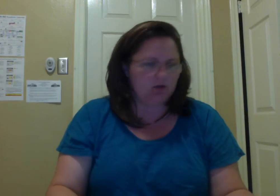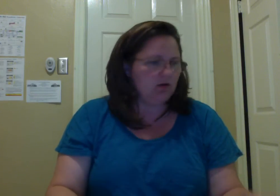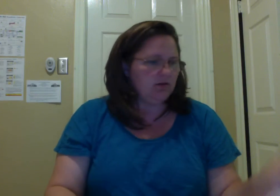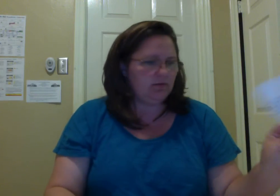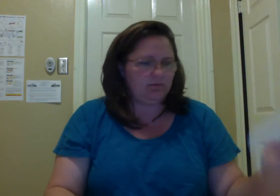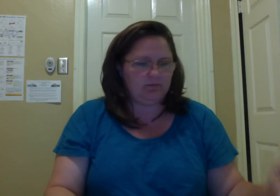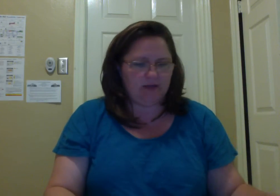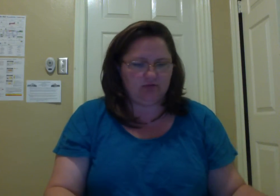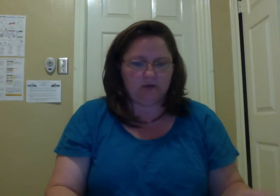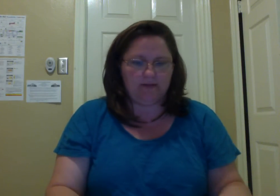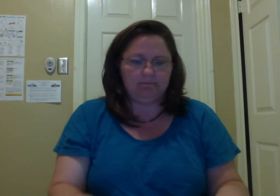on page 20.